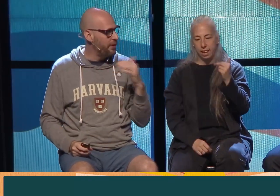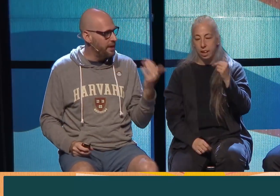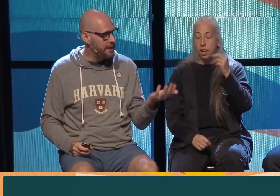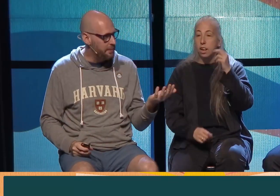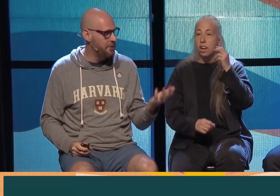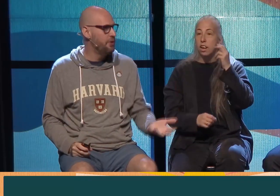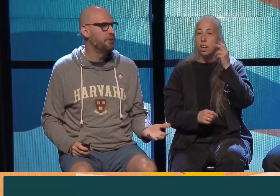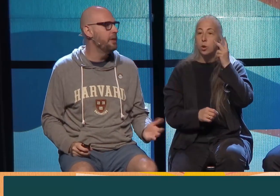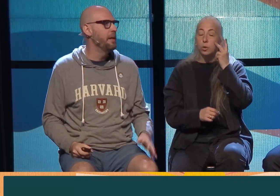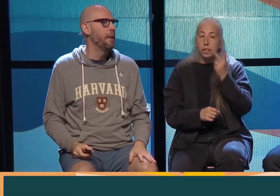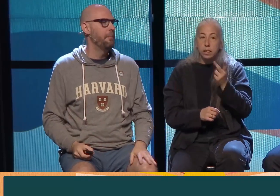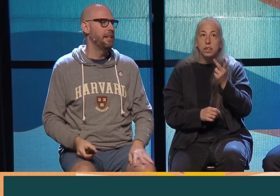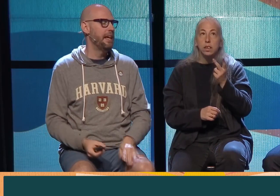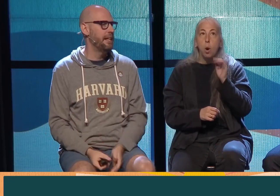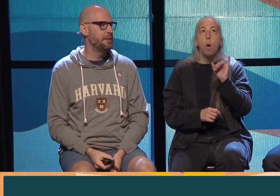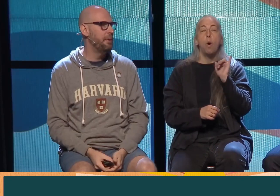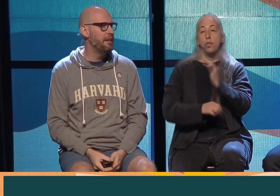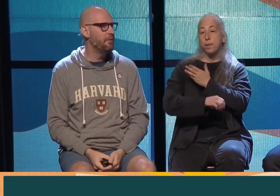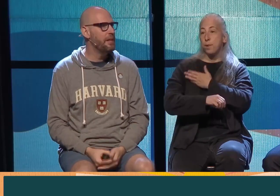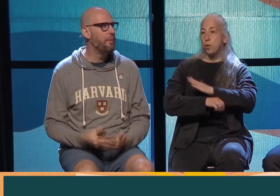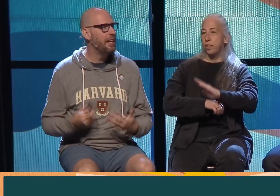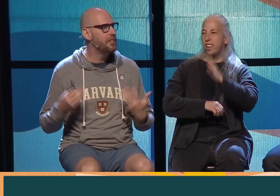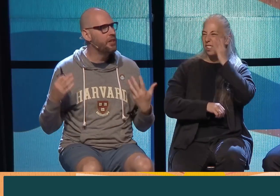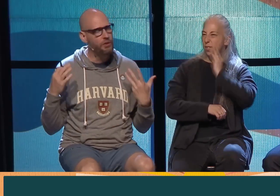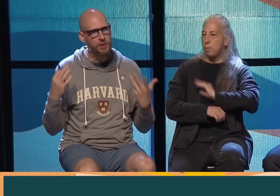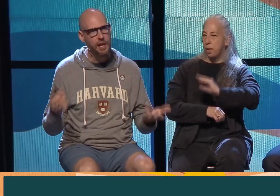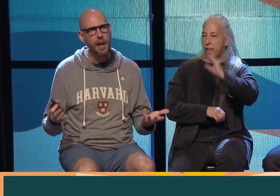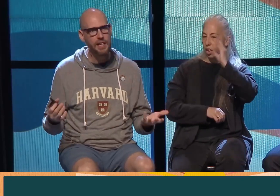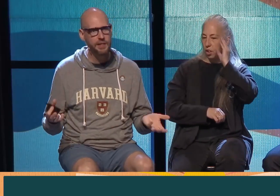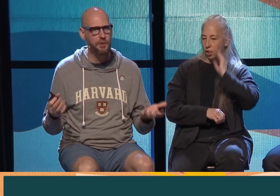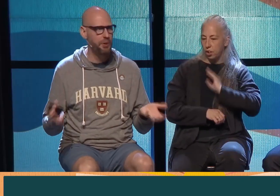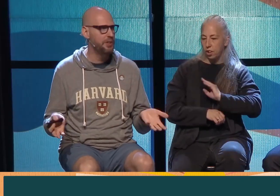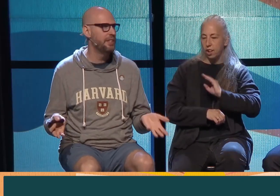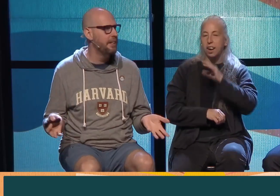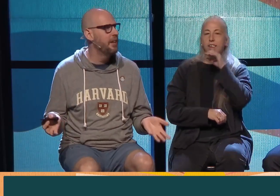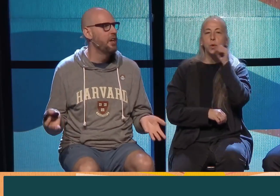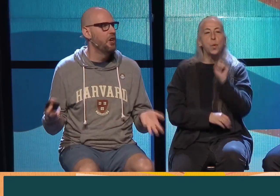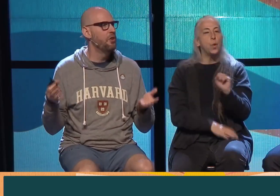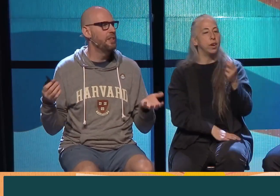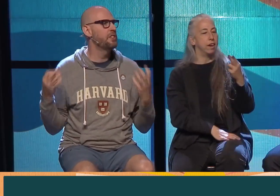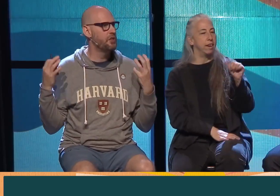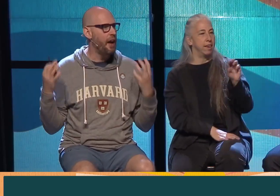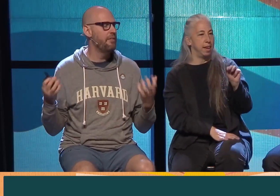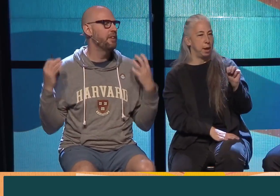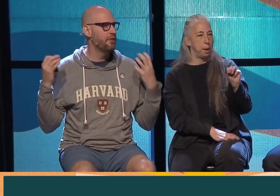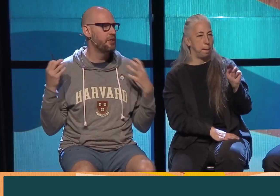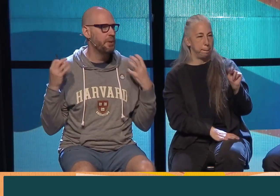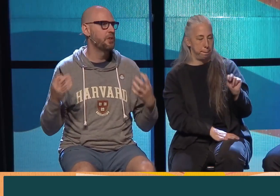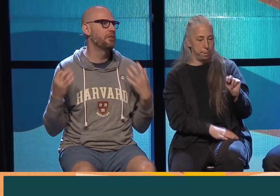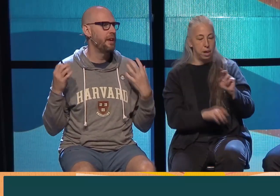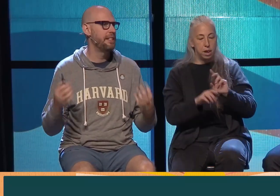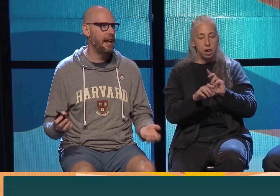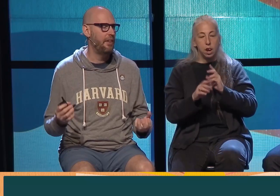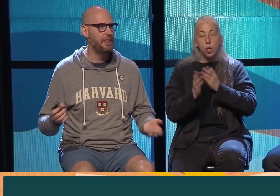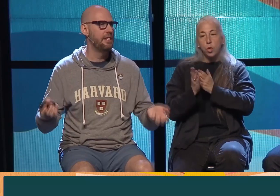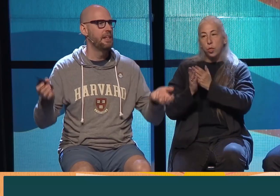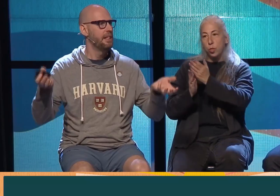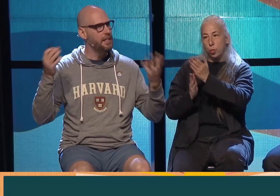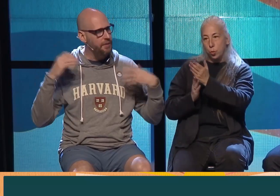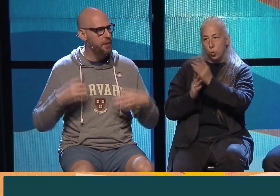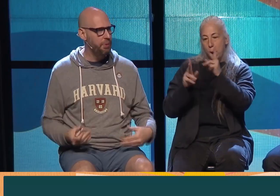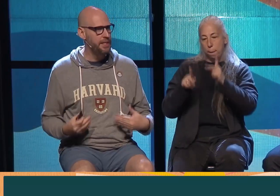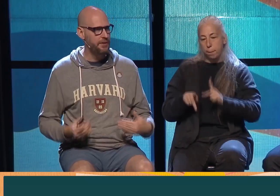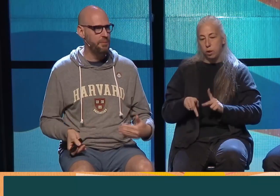an old hymn tune, but it has been reimagined through the eyes of a person who is striving for spiritual